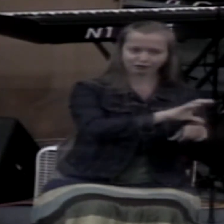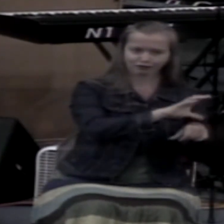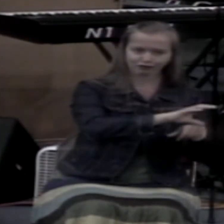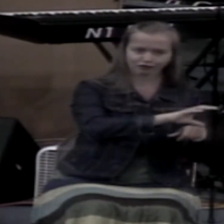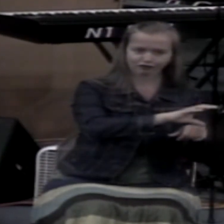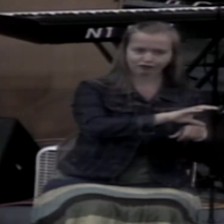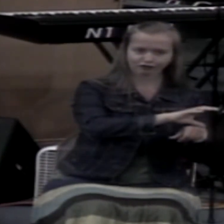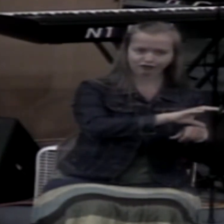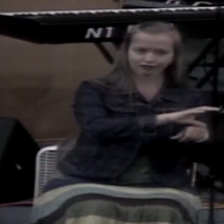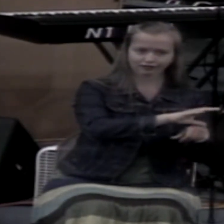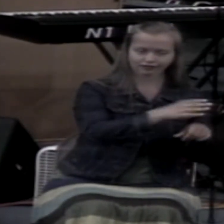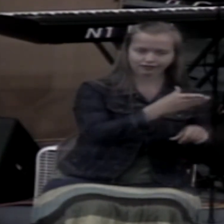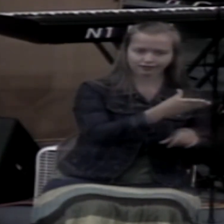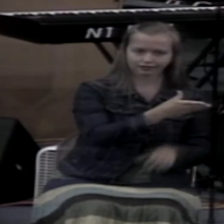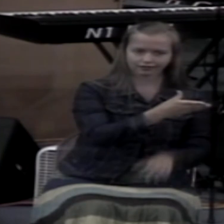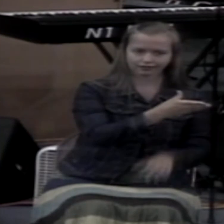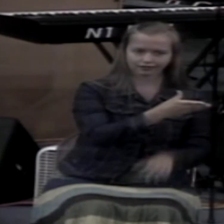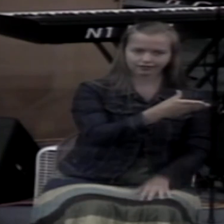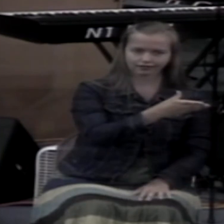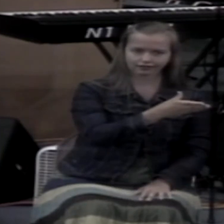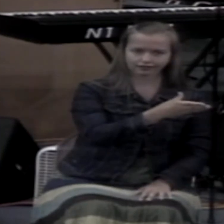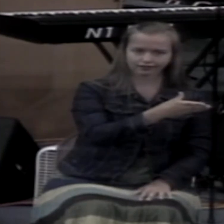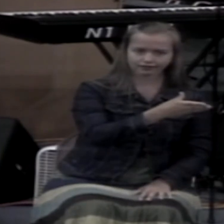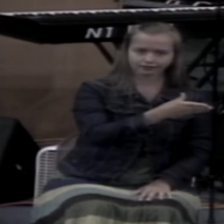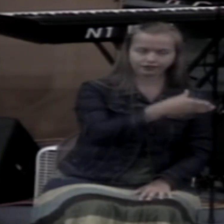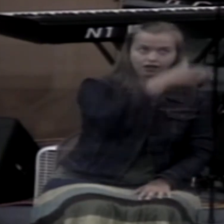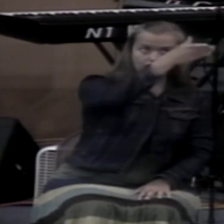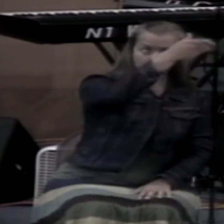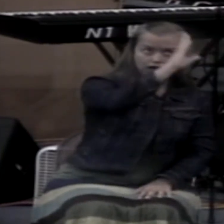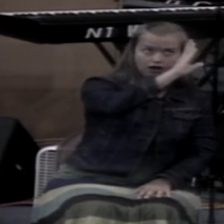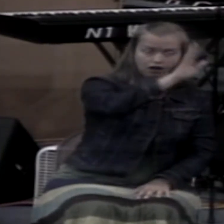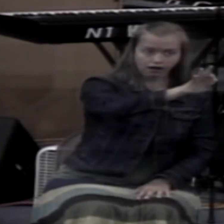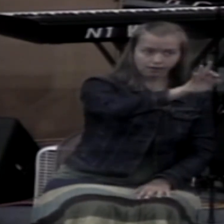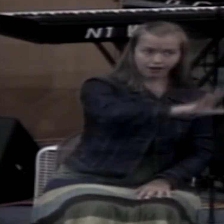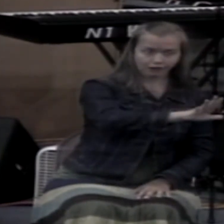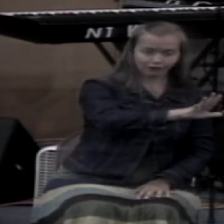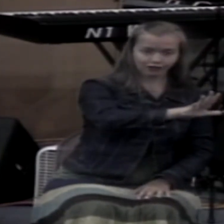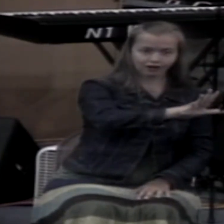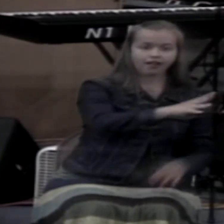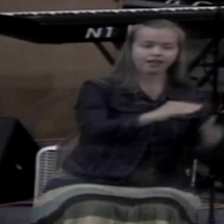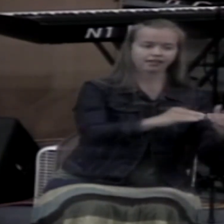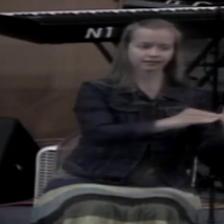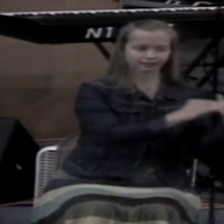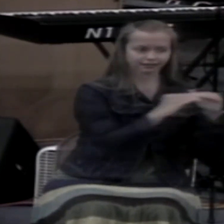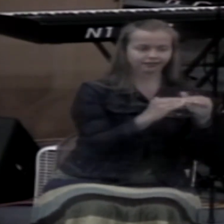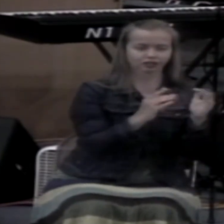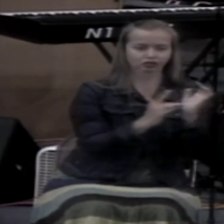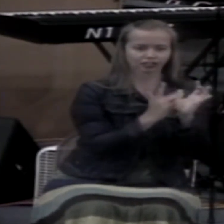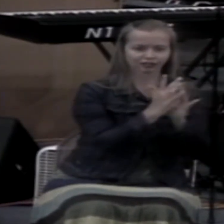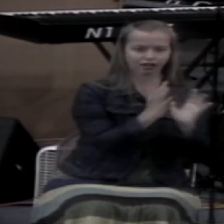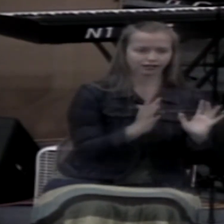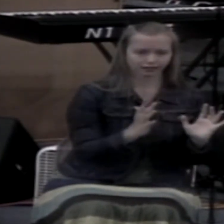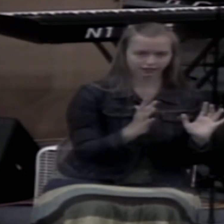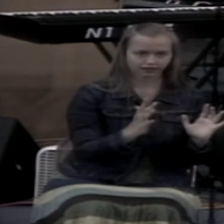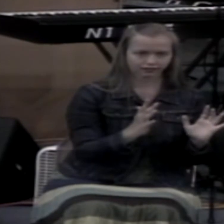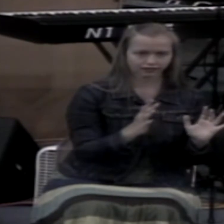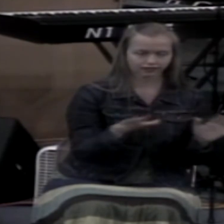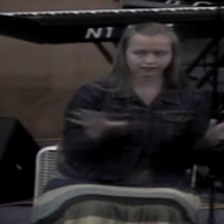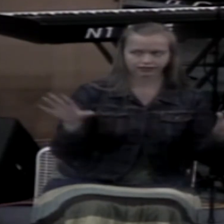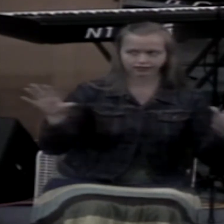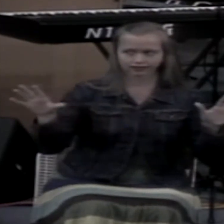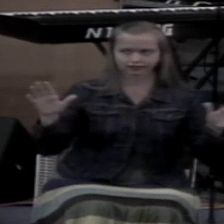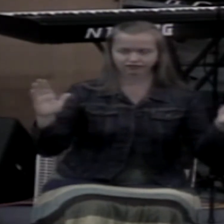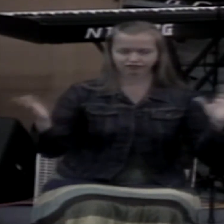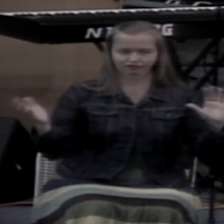the Bible gives the superior permission to pull rank